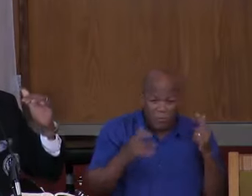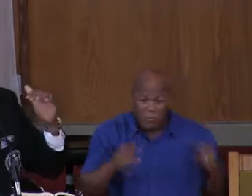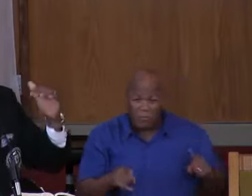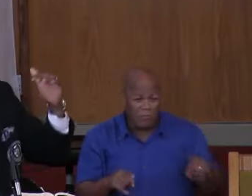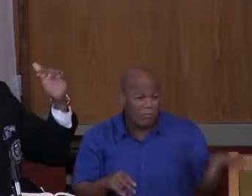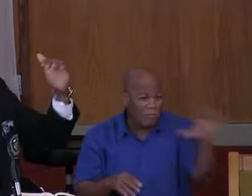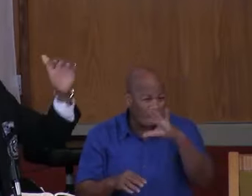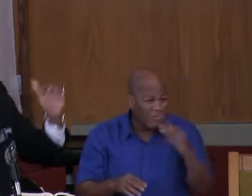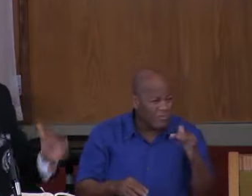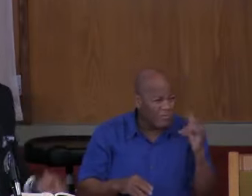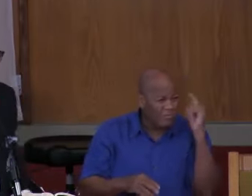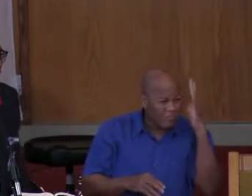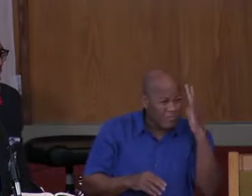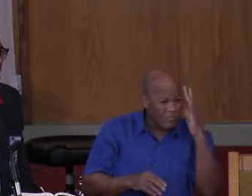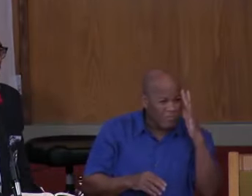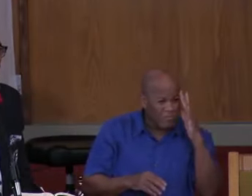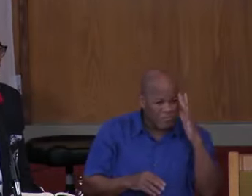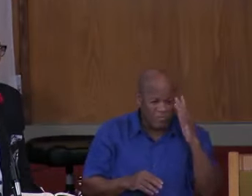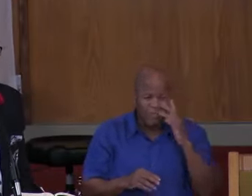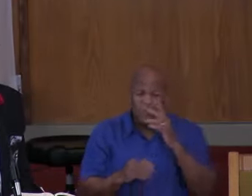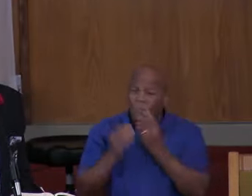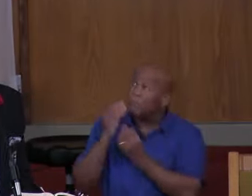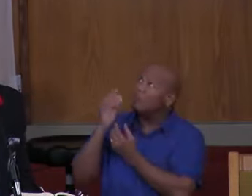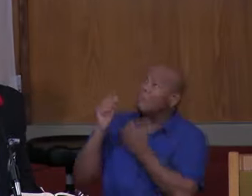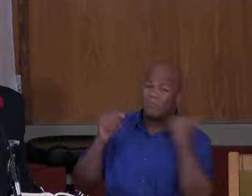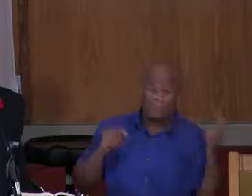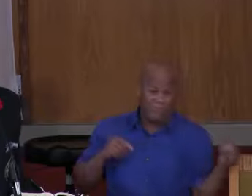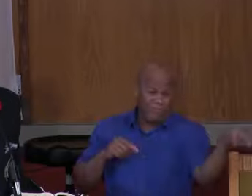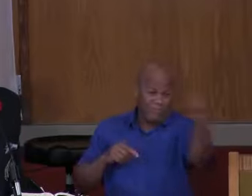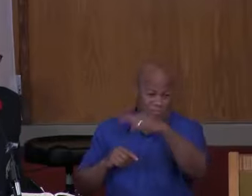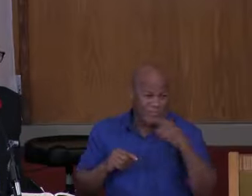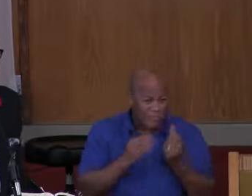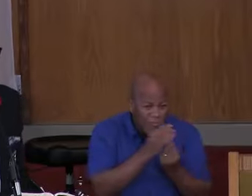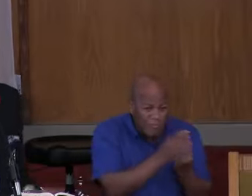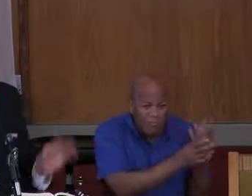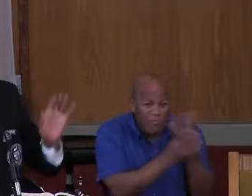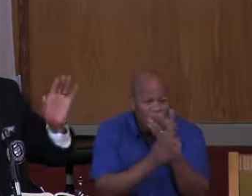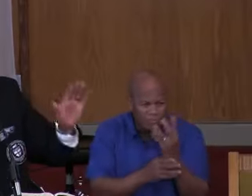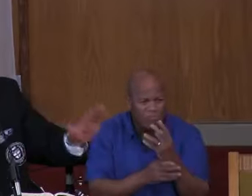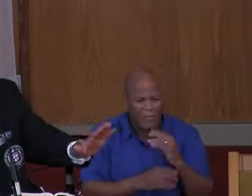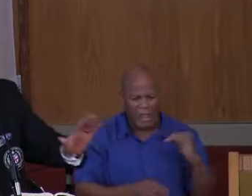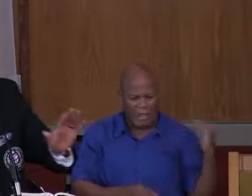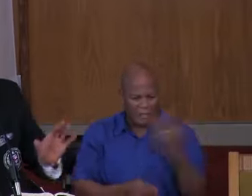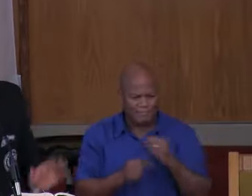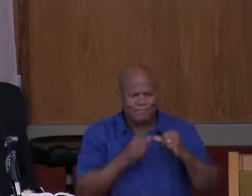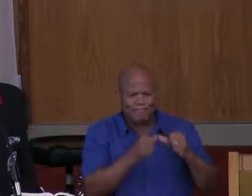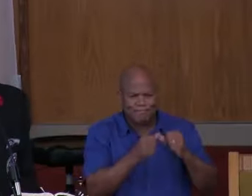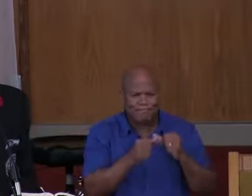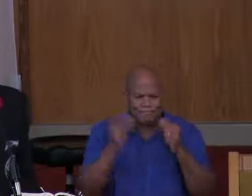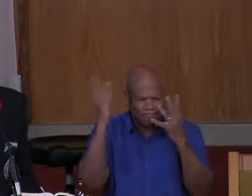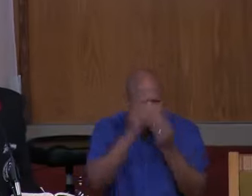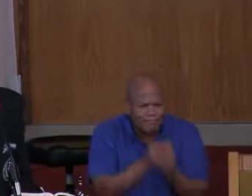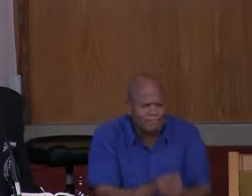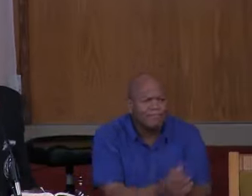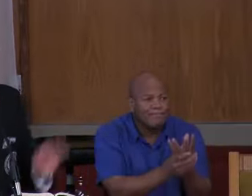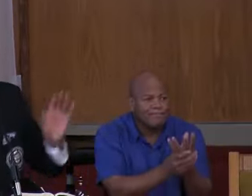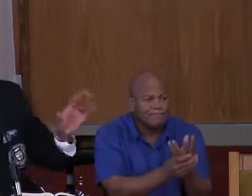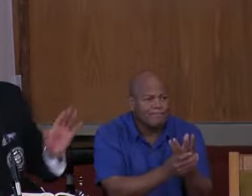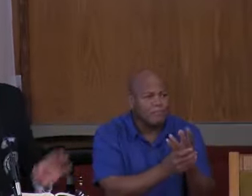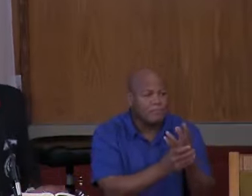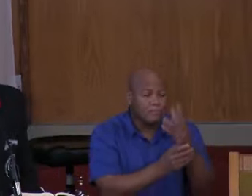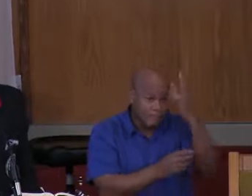our consistency. Are you a consistent husband? Are you a consistent wife? Are you a consistent